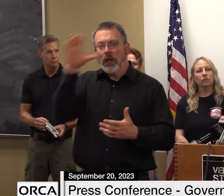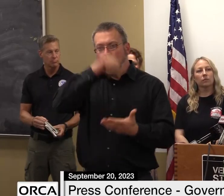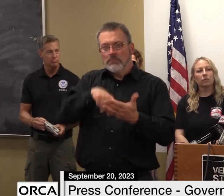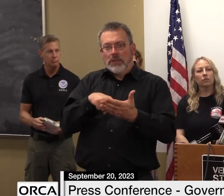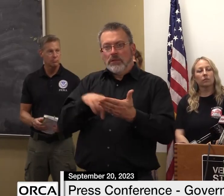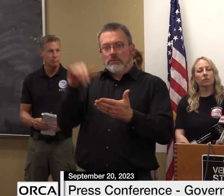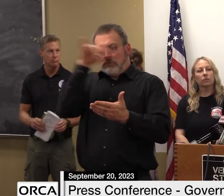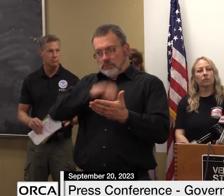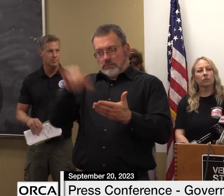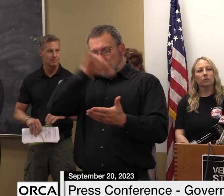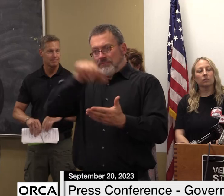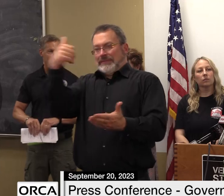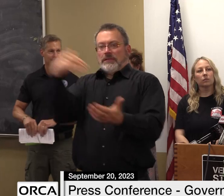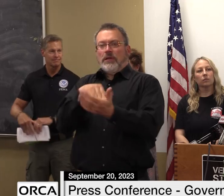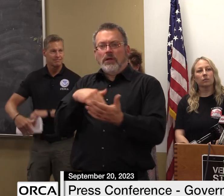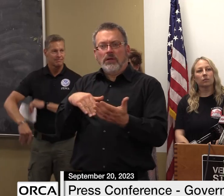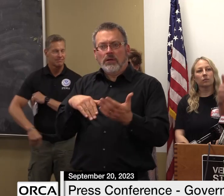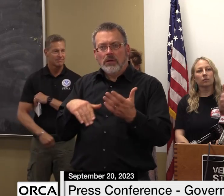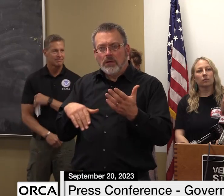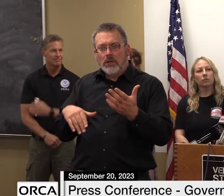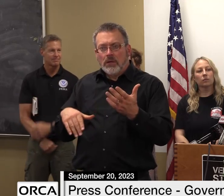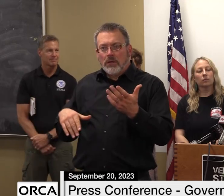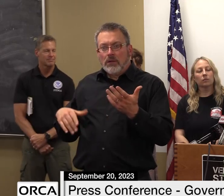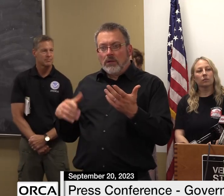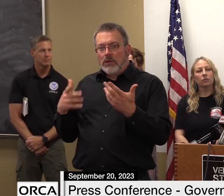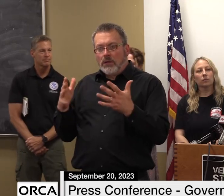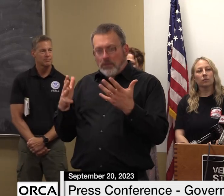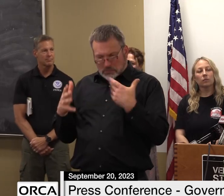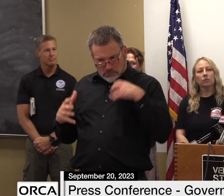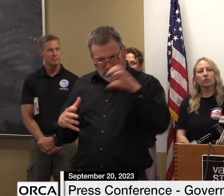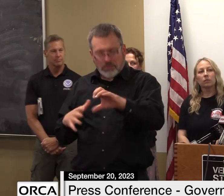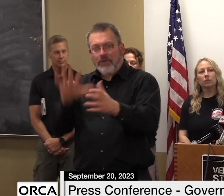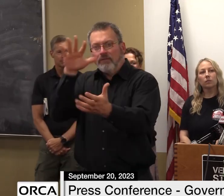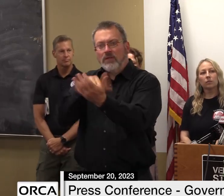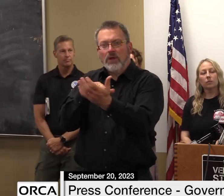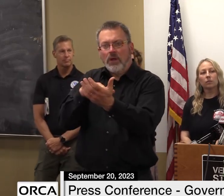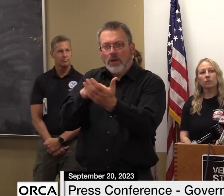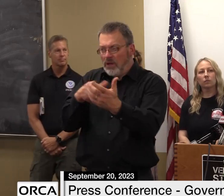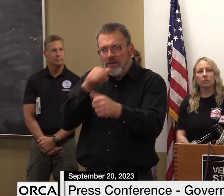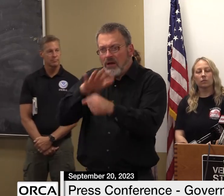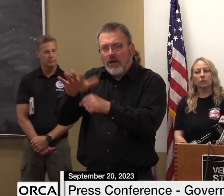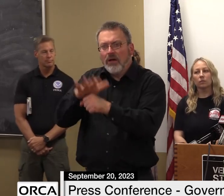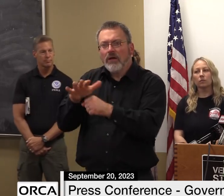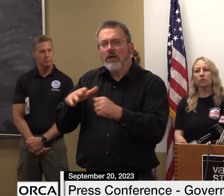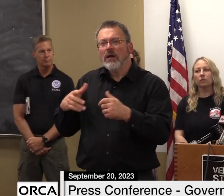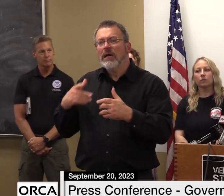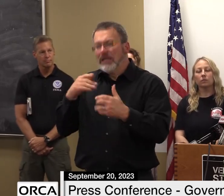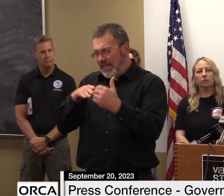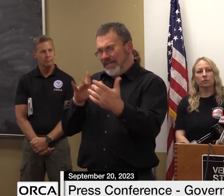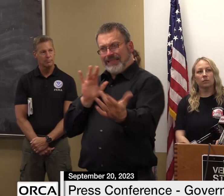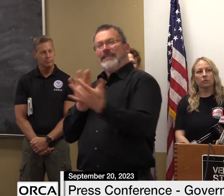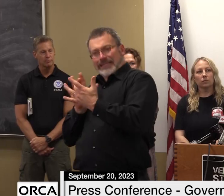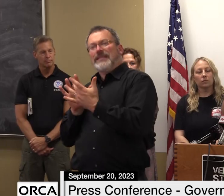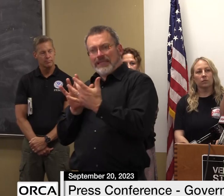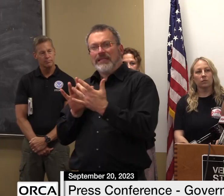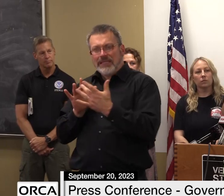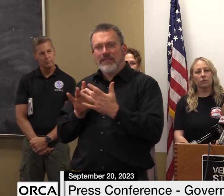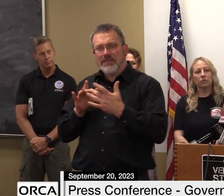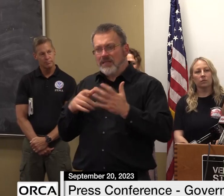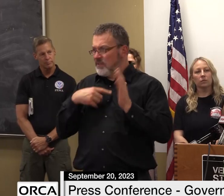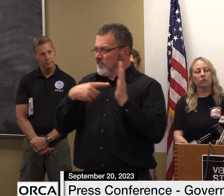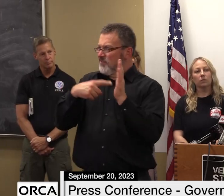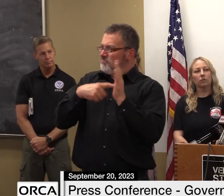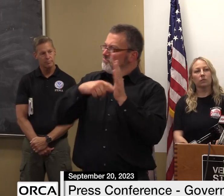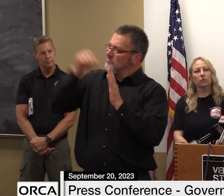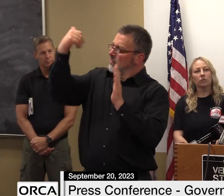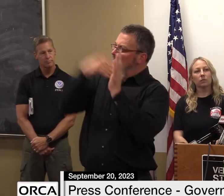cost $10,000 to fix it, and they've already put $5,000 towards it, they can still come back to FEMA, file an appeal, say, you know, I received